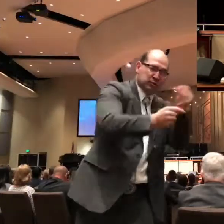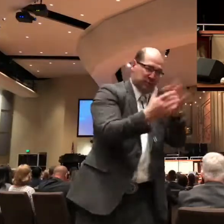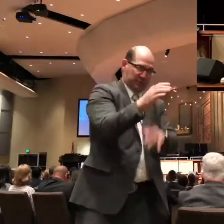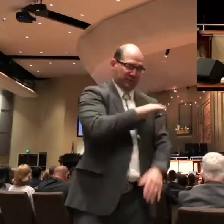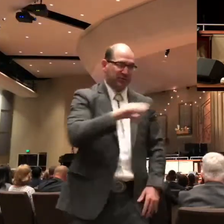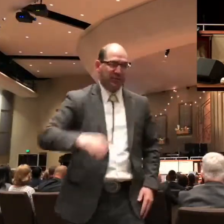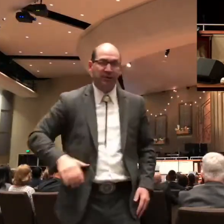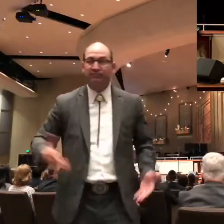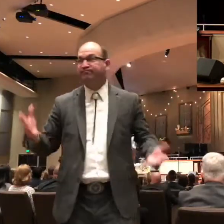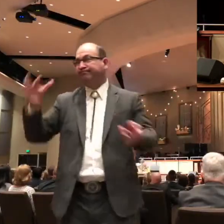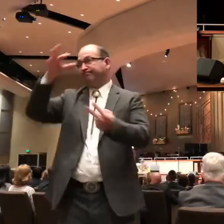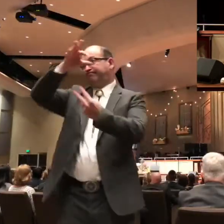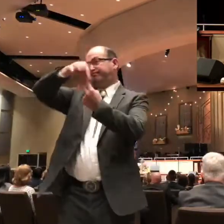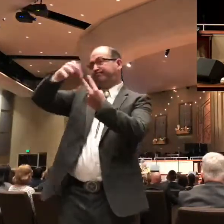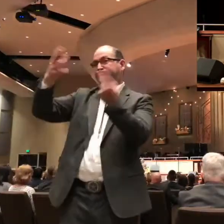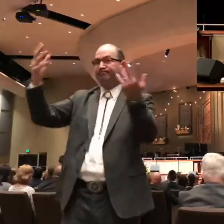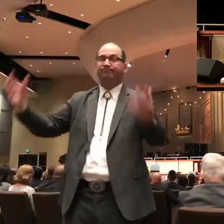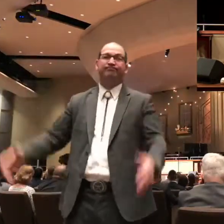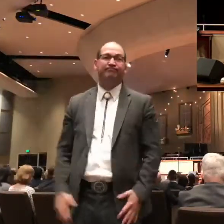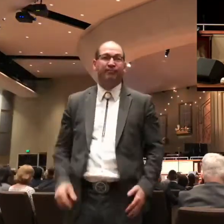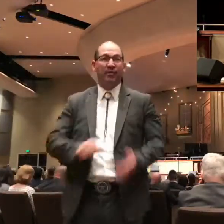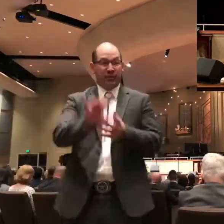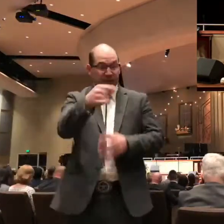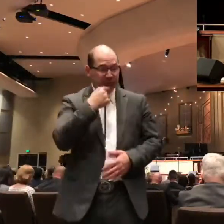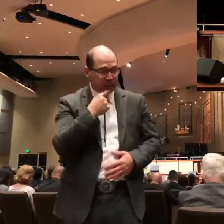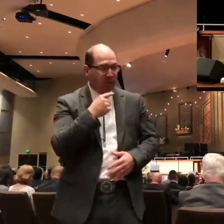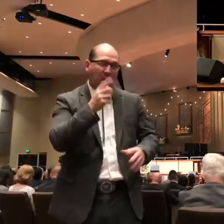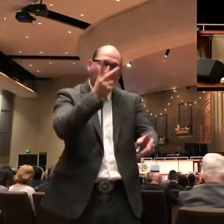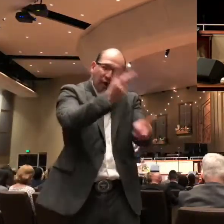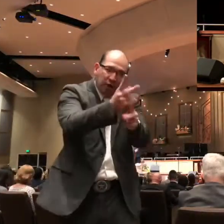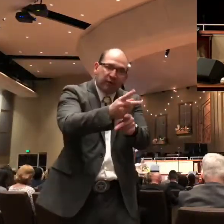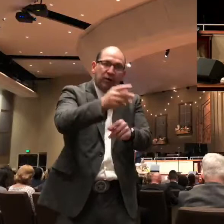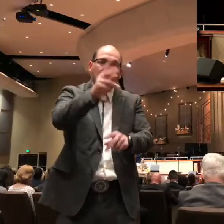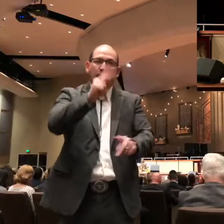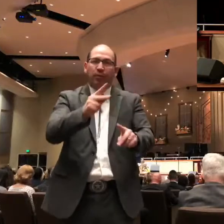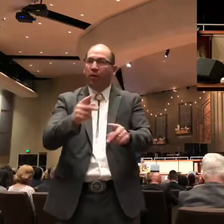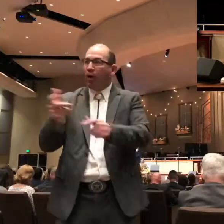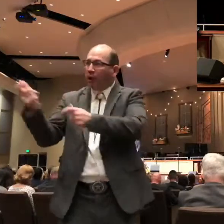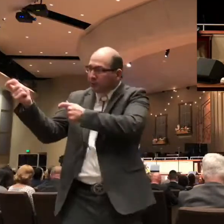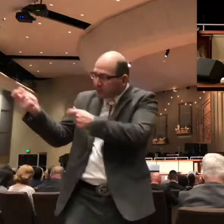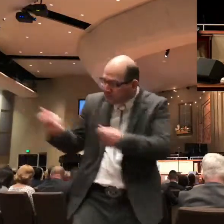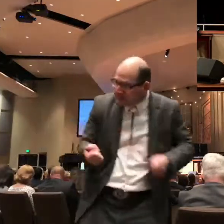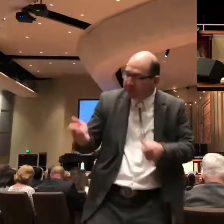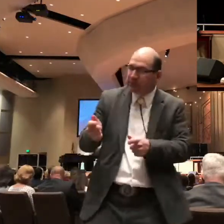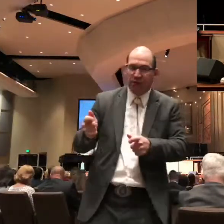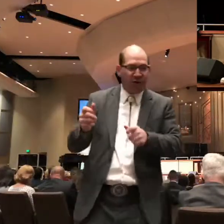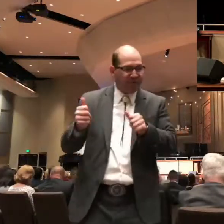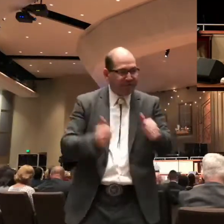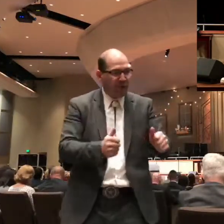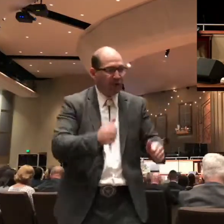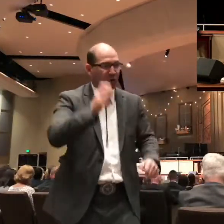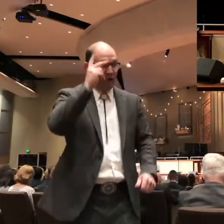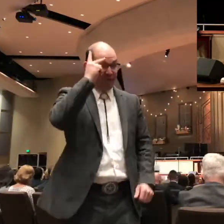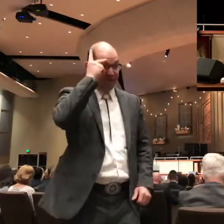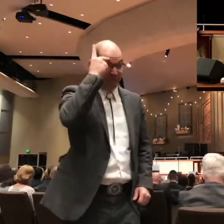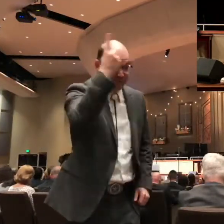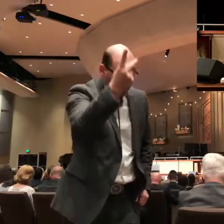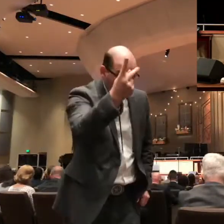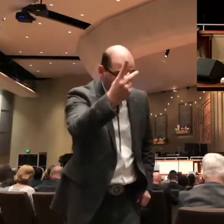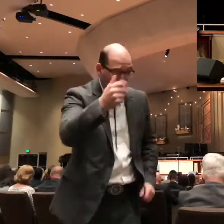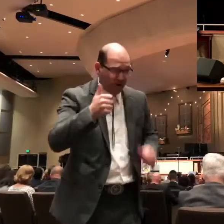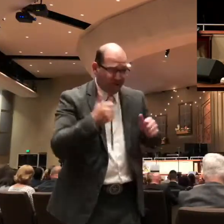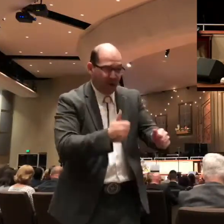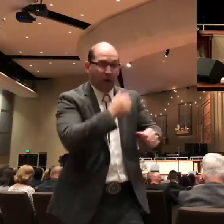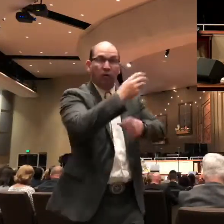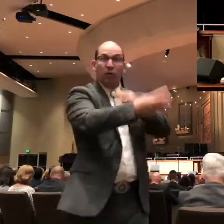Christ. Look at this verse 8. Beware lest any man spoil you through philosophy and vain deceit, after the tradition of men, after the rudiments of the